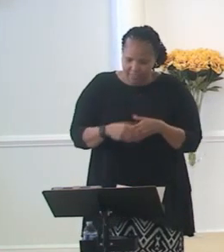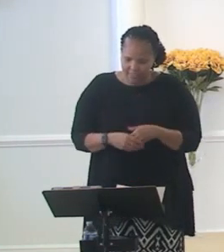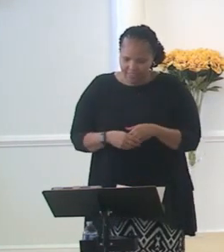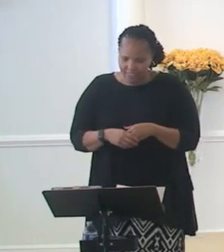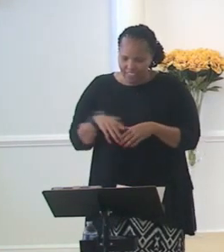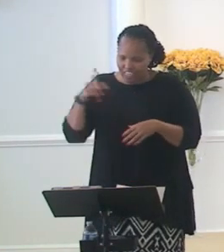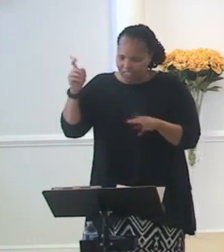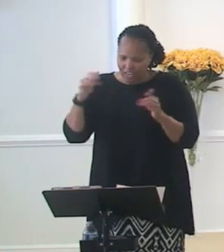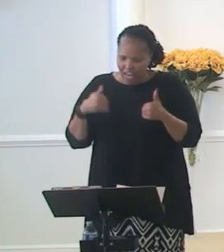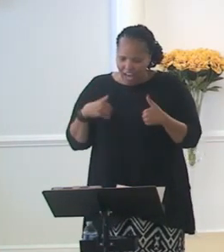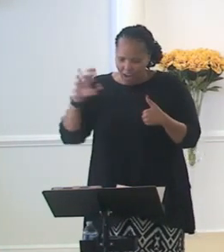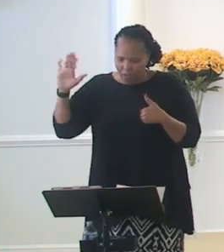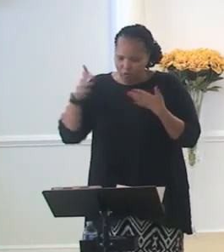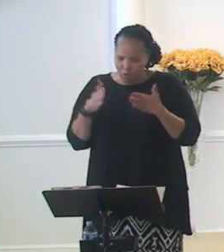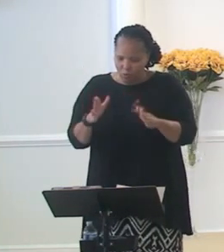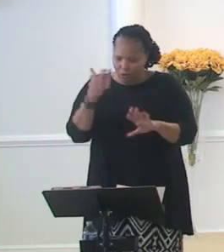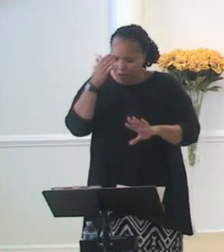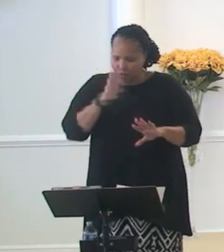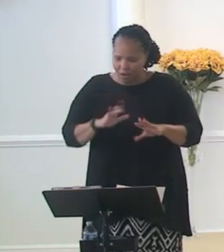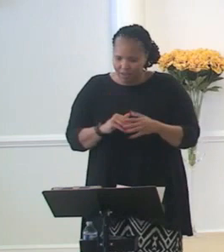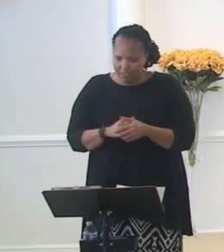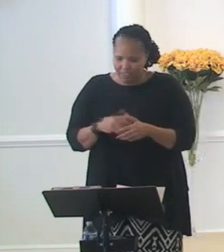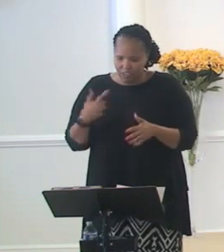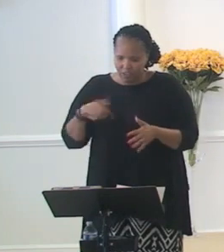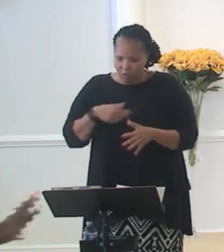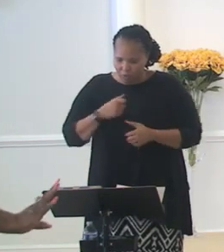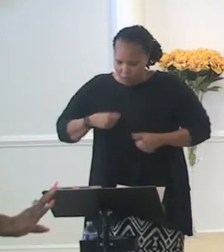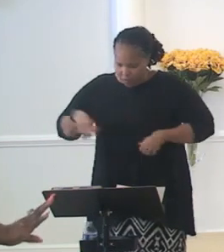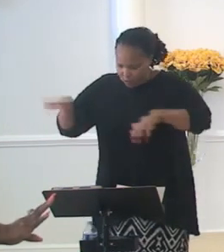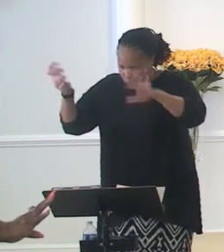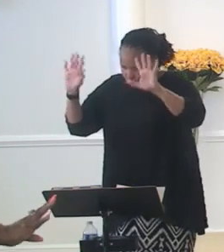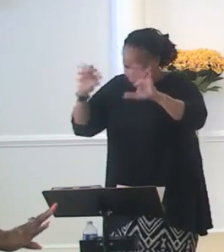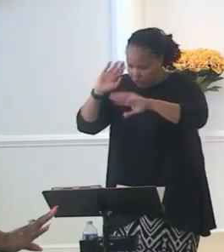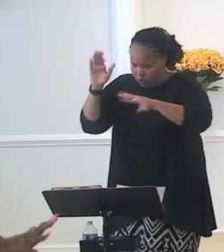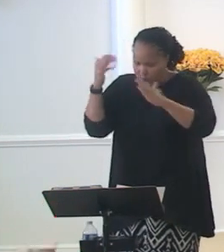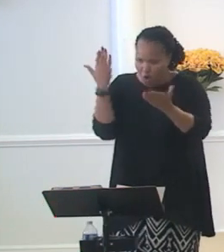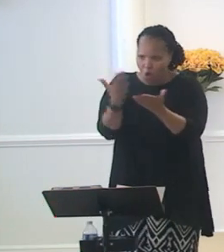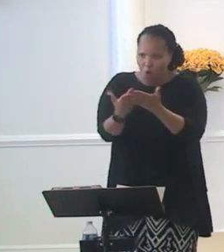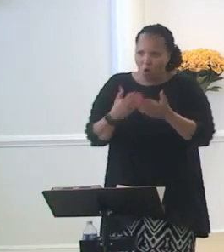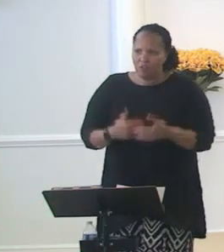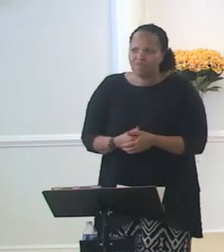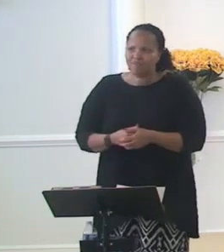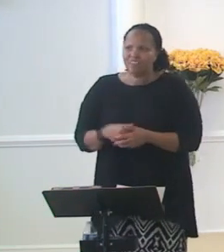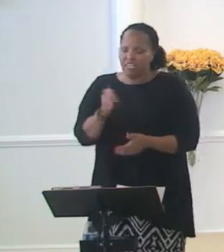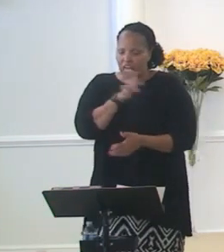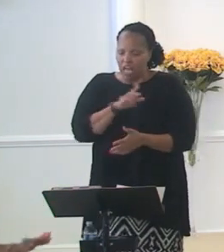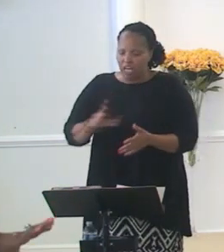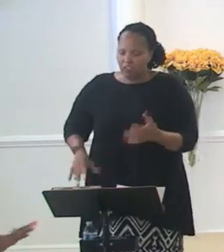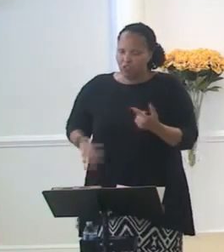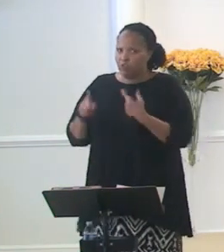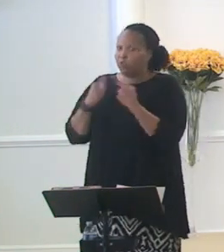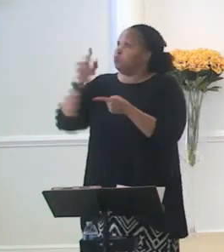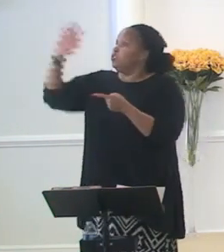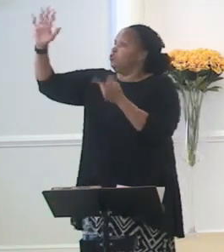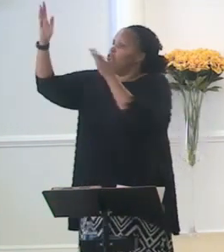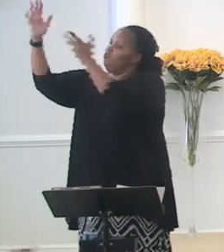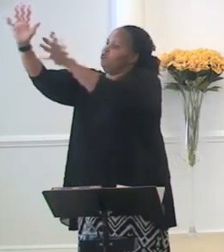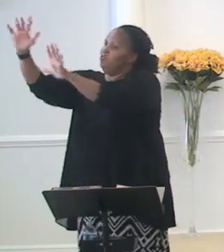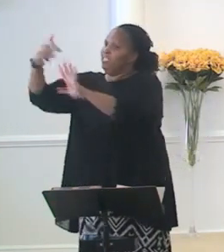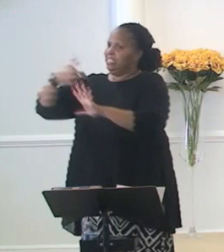So you have your way, oh God. We surrender all. And Lord, when you're finished, I'm